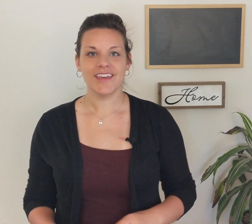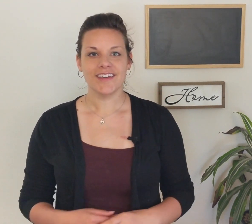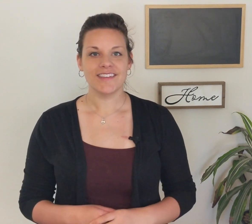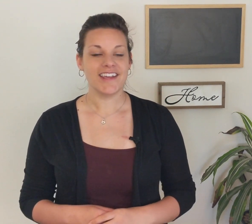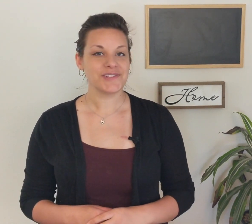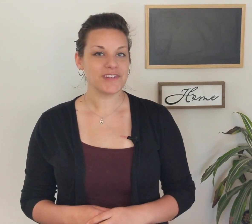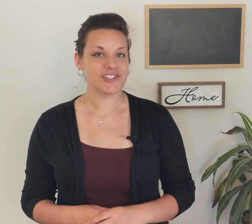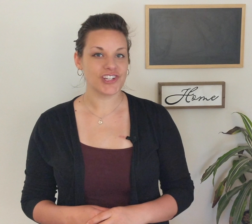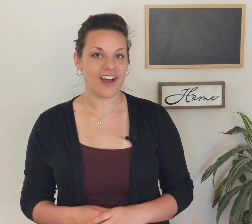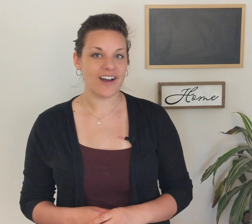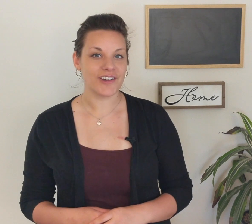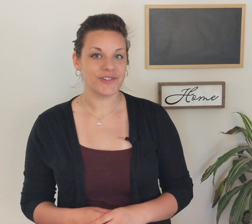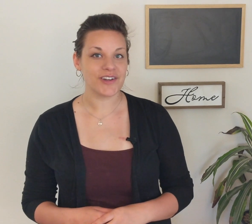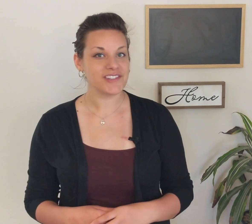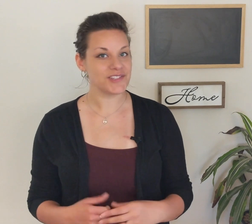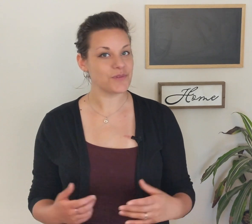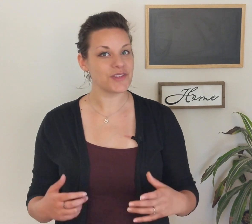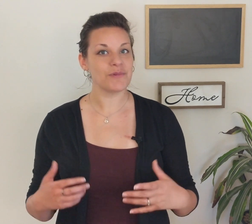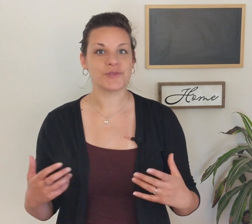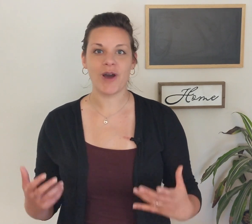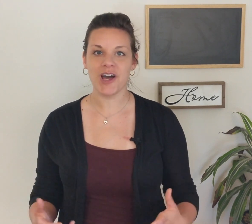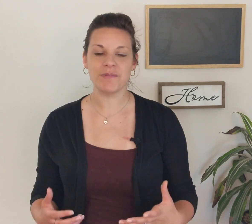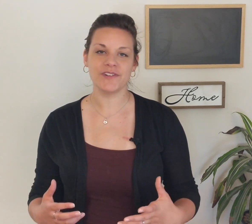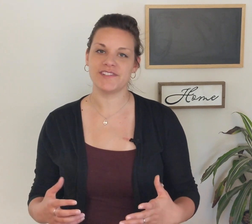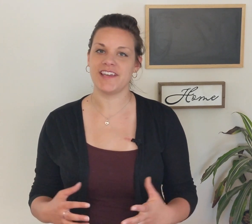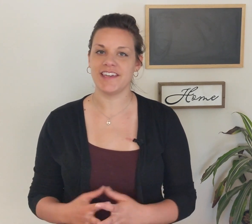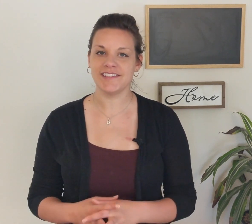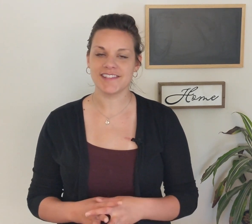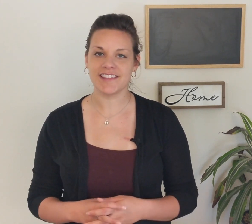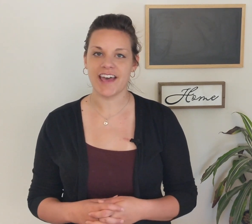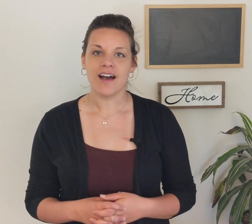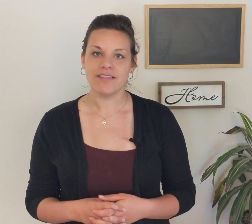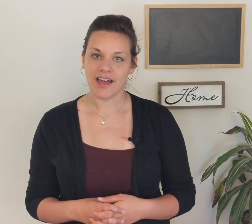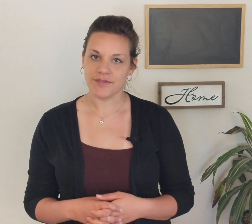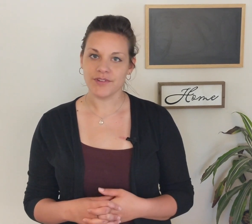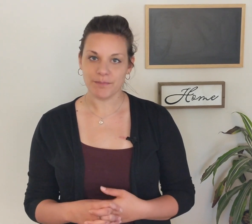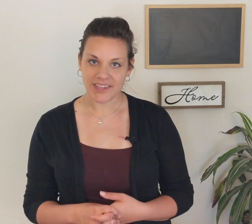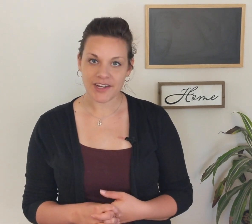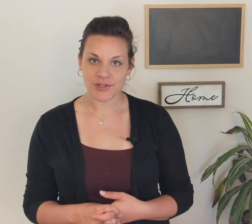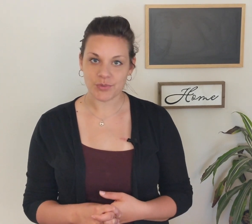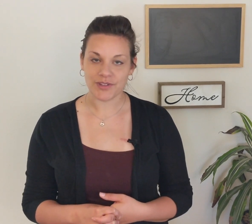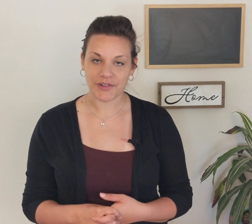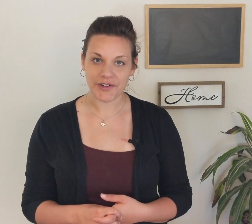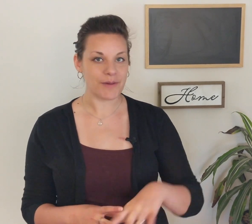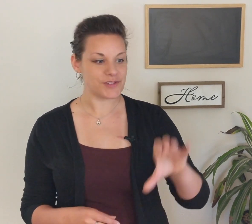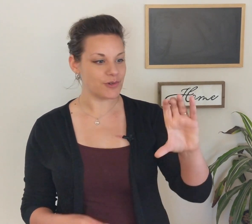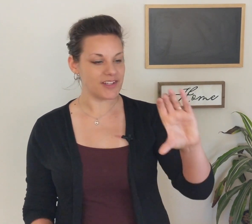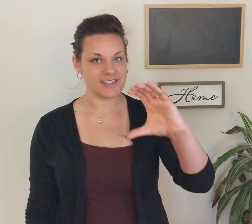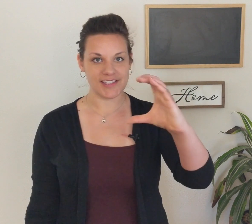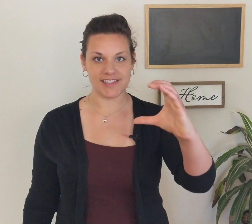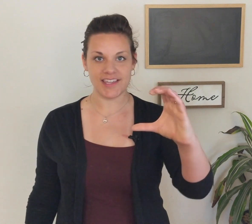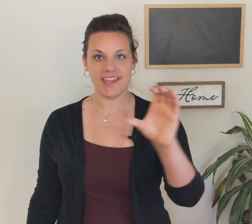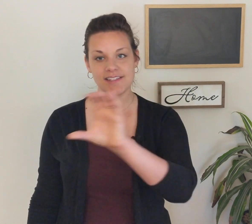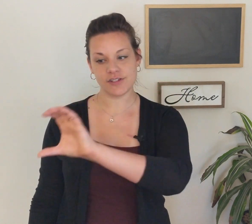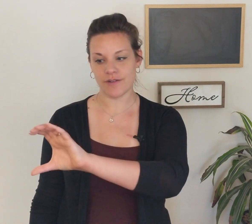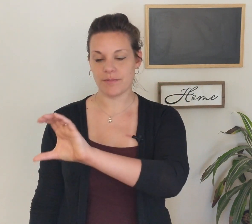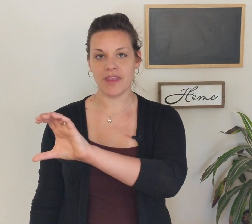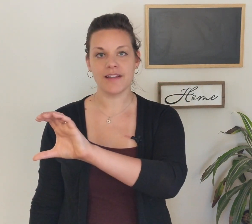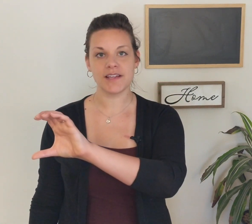The next one is Chicago. Now this is one of the most popular signs that a lot of beginners will learn. So it's the C, start from the non-dominant